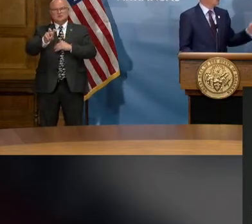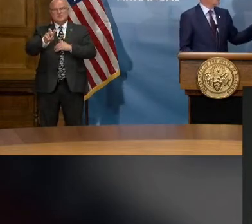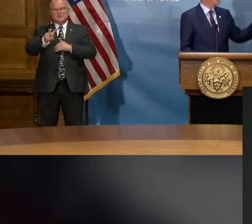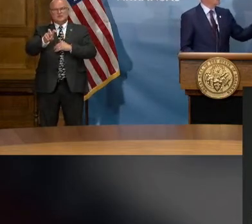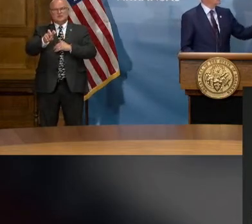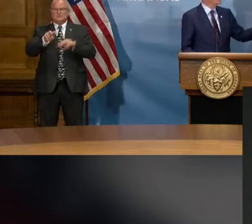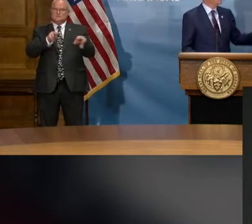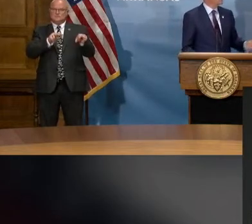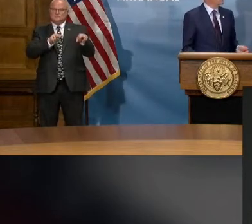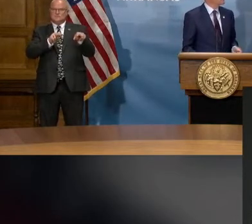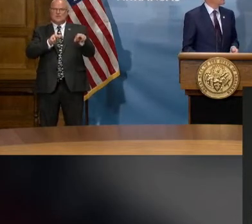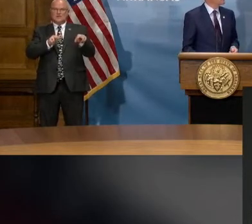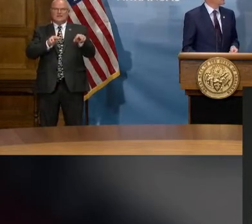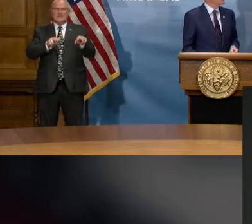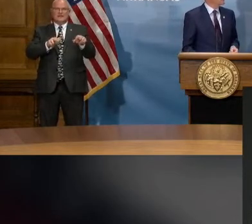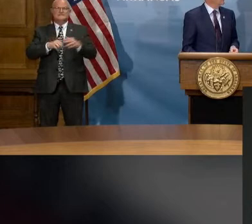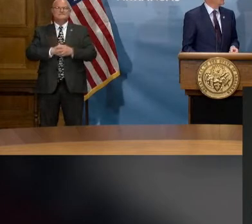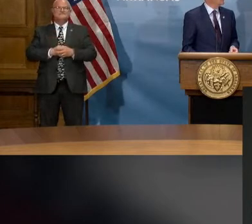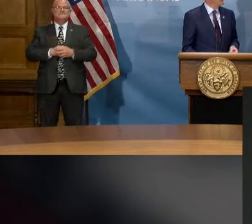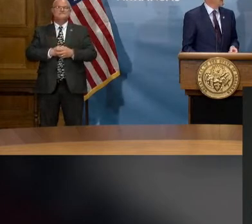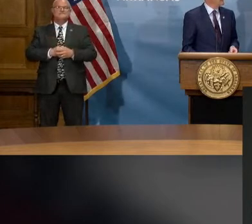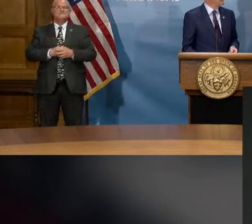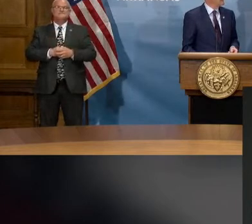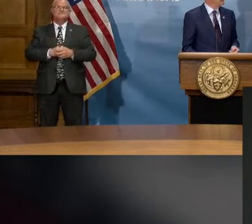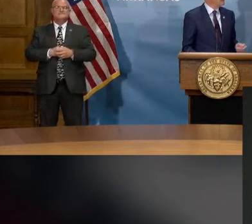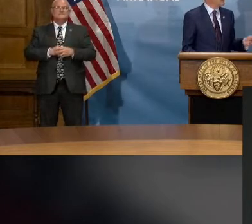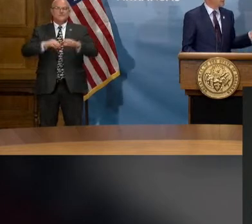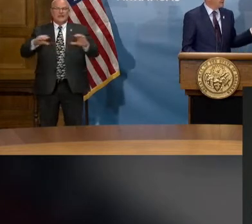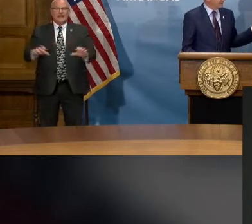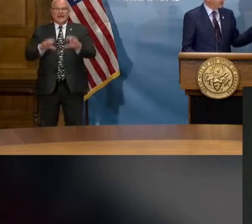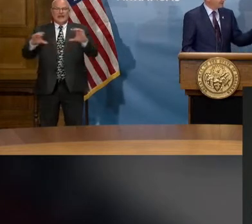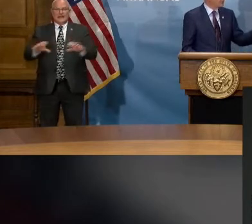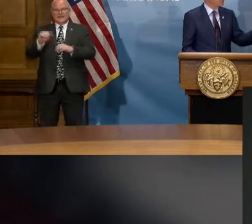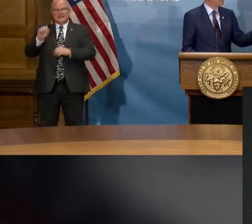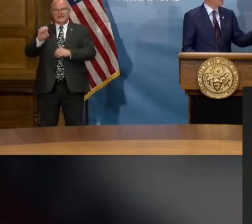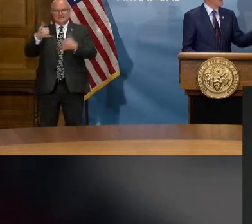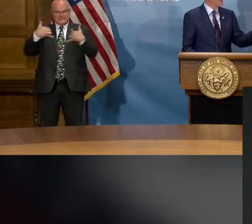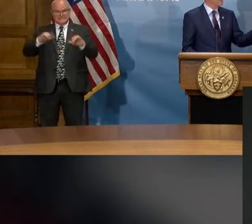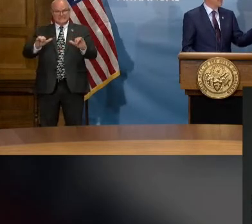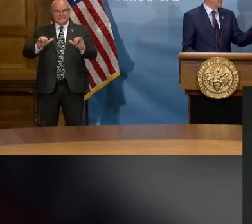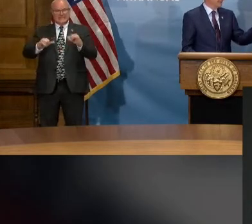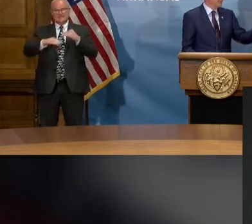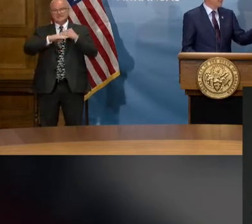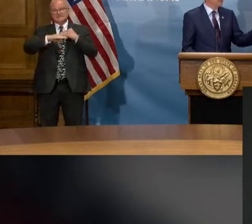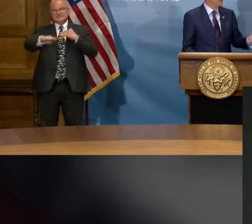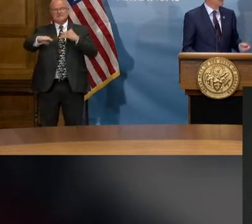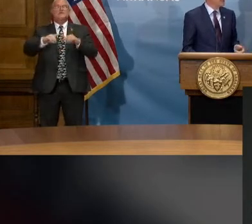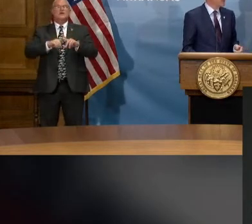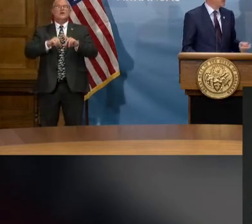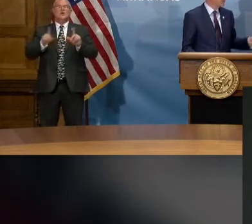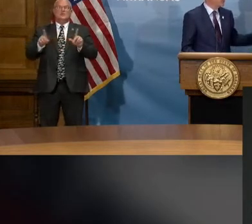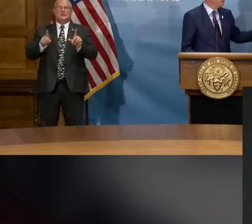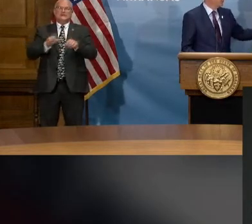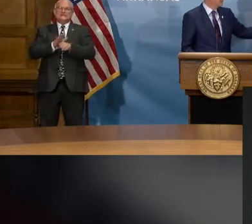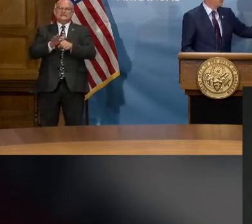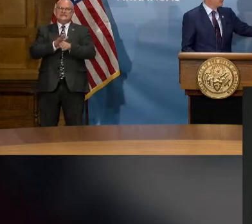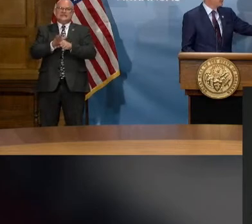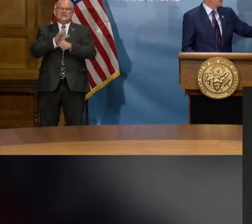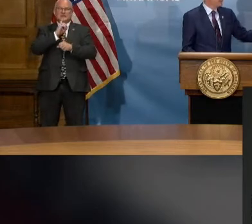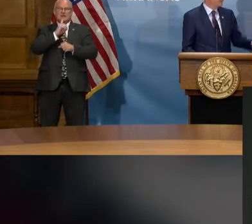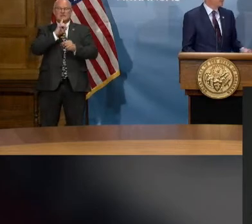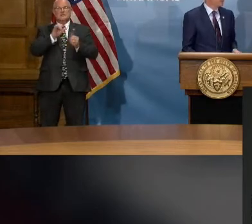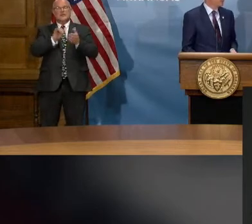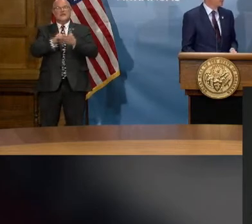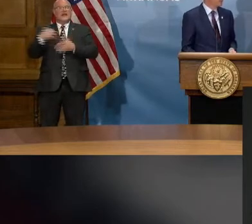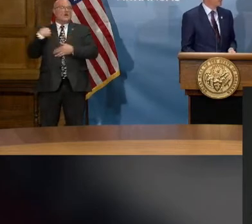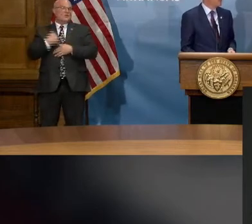We watch that. And next, the active cases still pretty flat, but it's enough to make sure